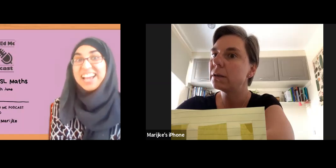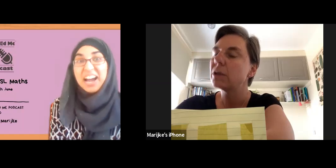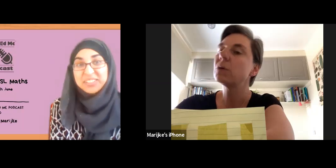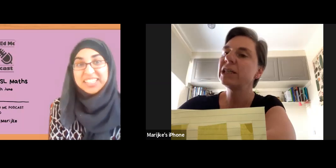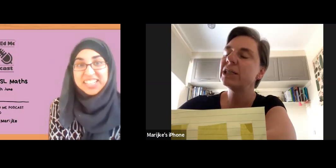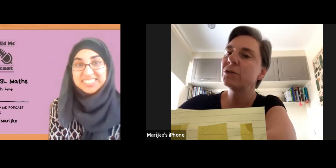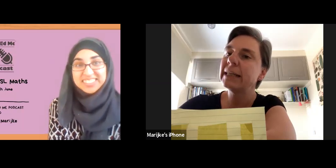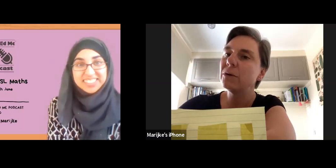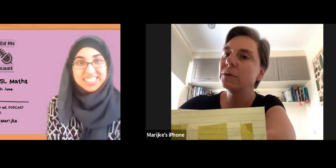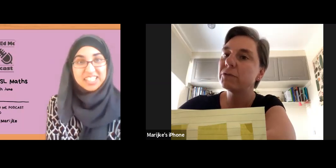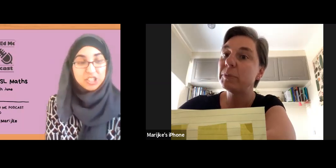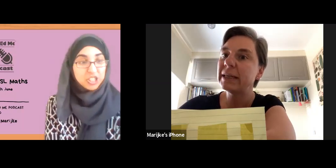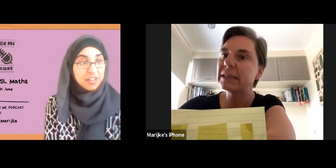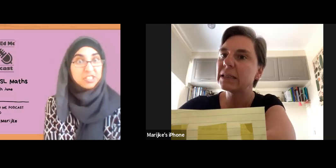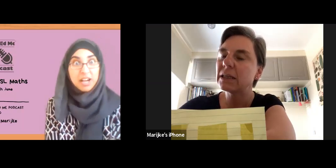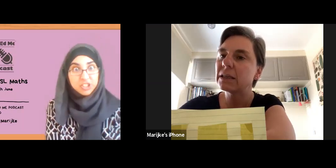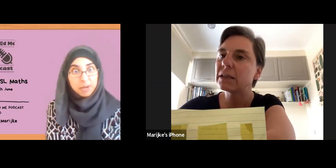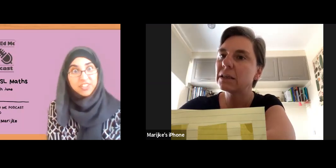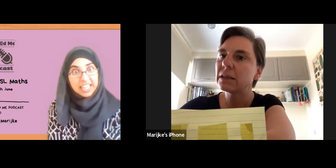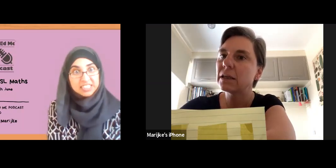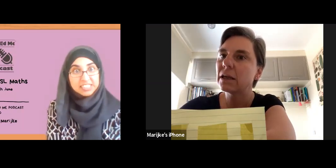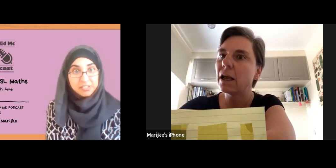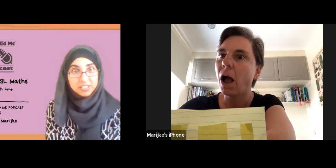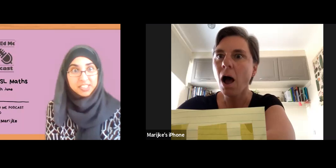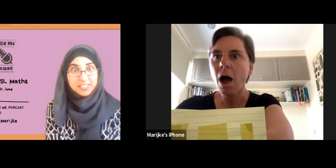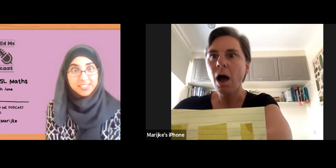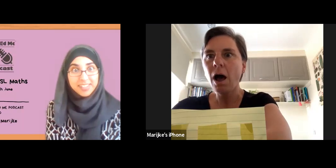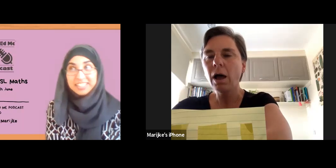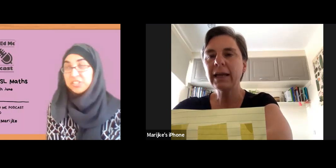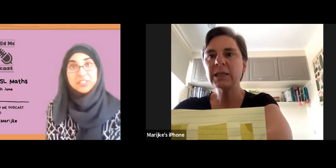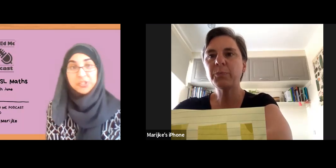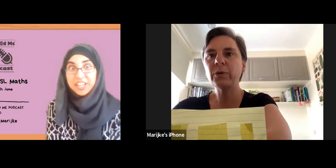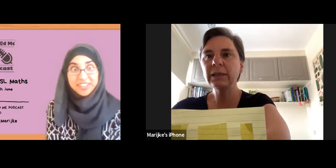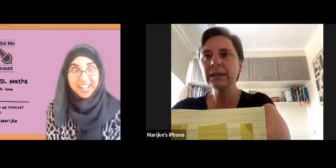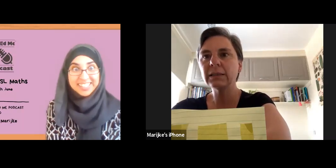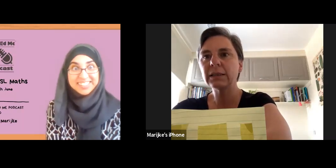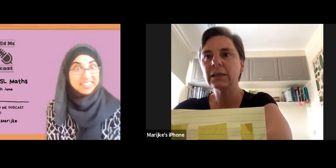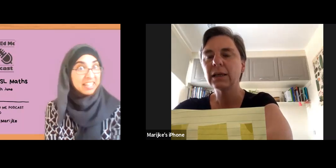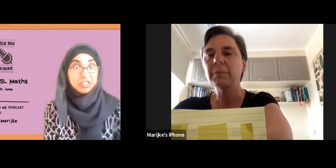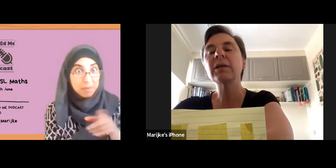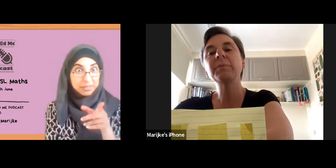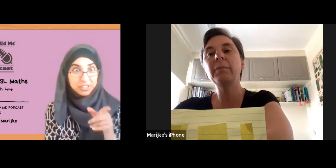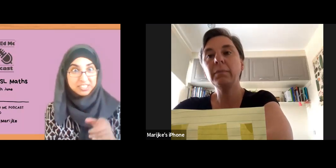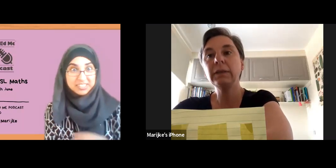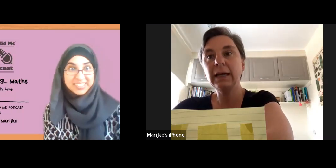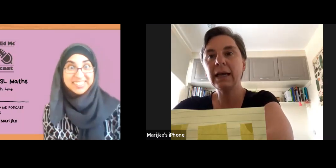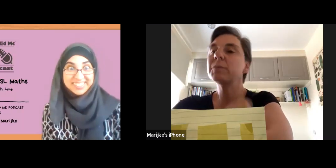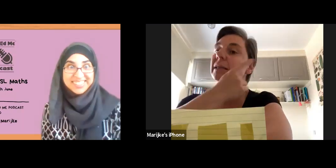So what is she doing now for the police? She runs workshops for kids and adults, and they're doing it online. Yeah, so you might be interested. Yeah, because my